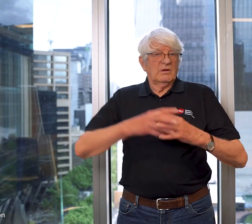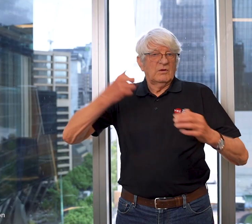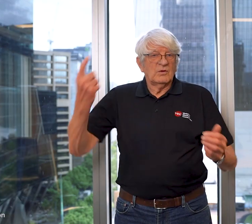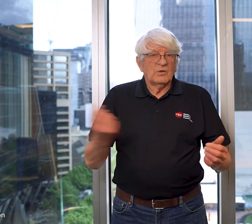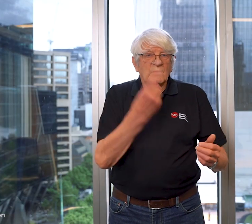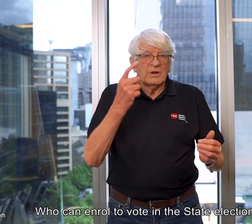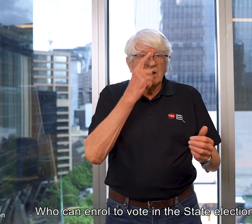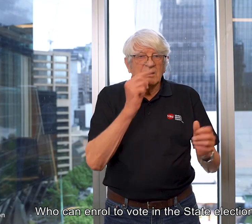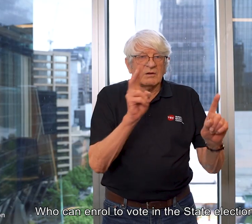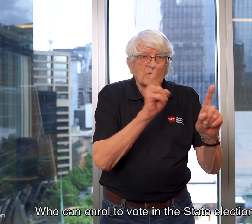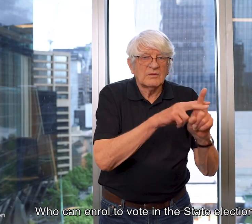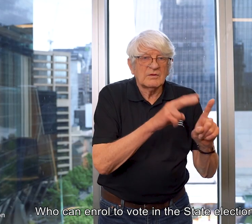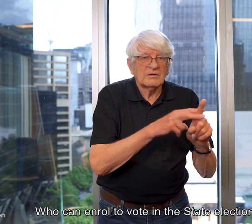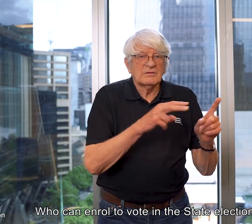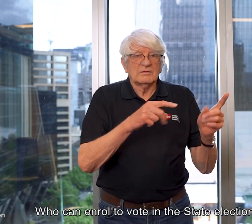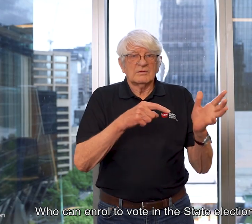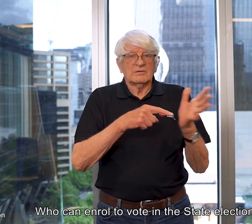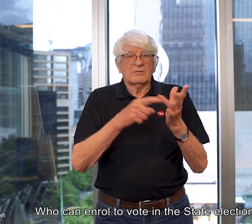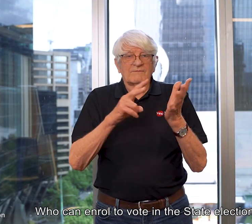Who can enrol to vote in the state election?